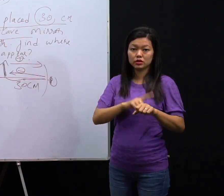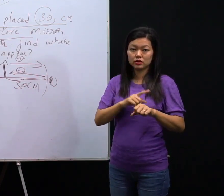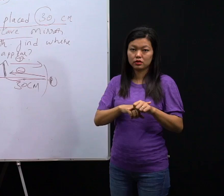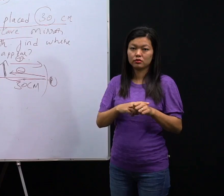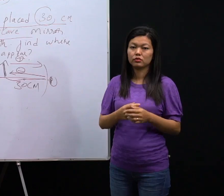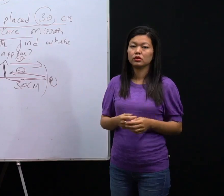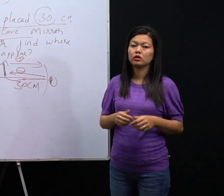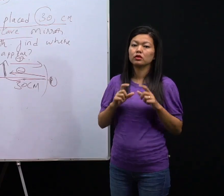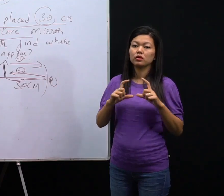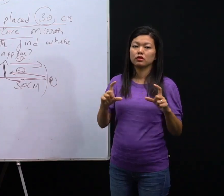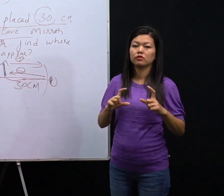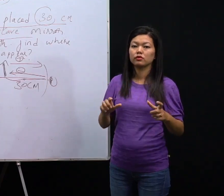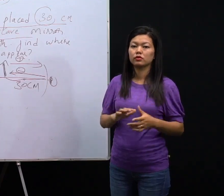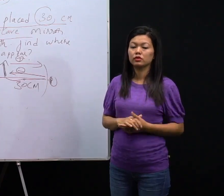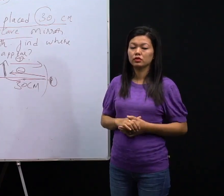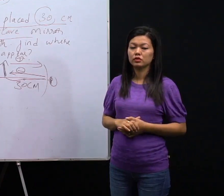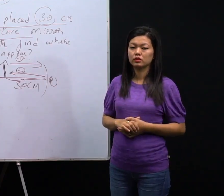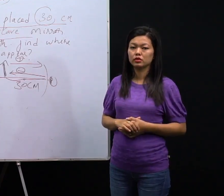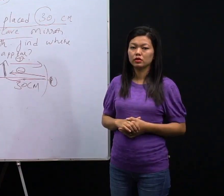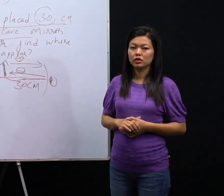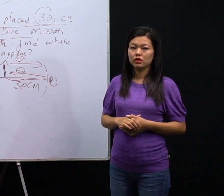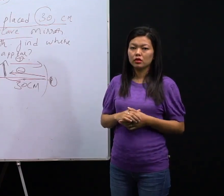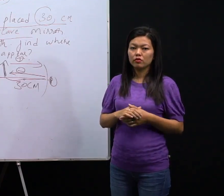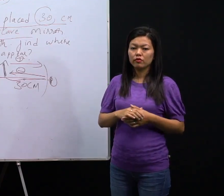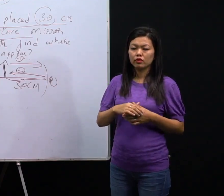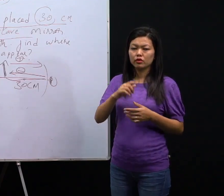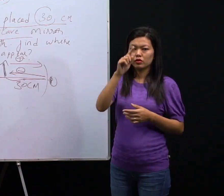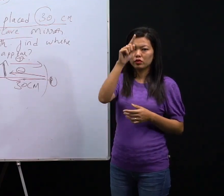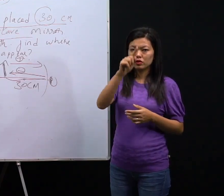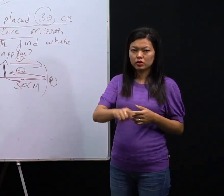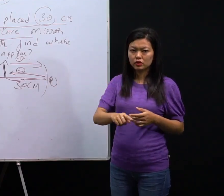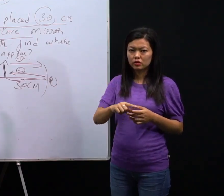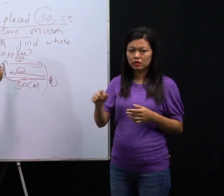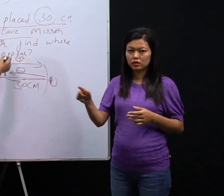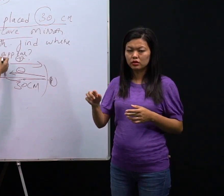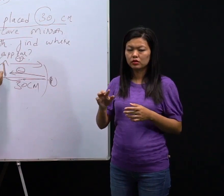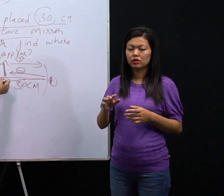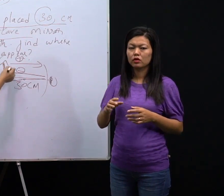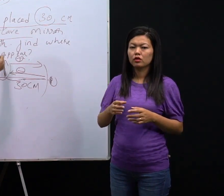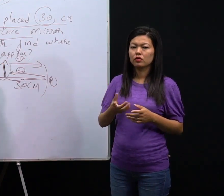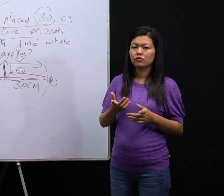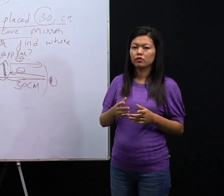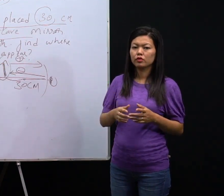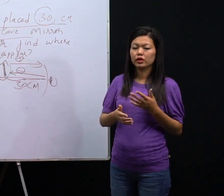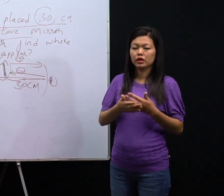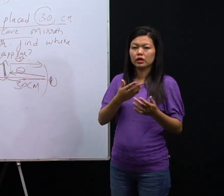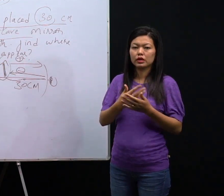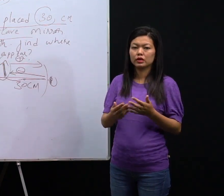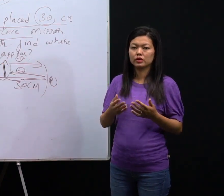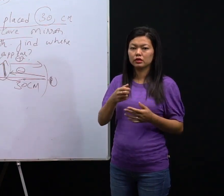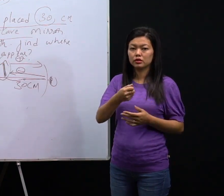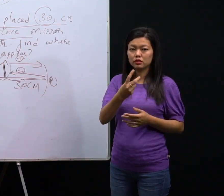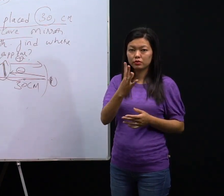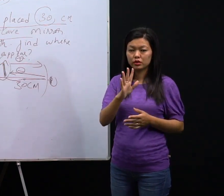object, whatever, even if it's for lens or for mirror, object we always place here, right?